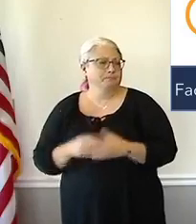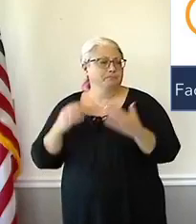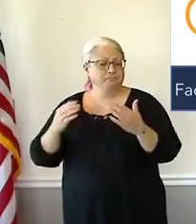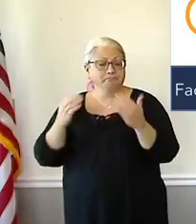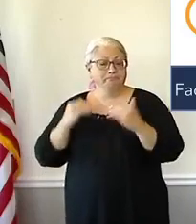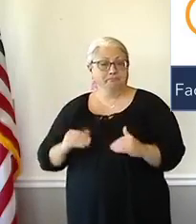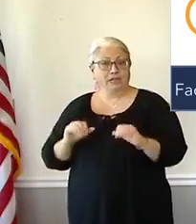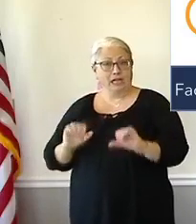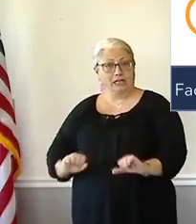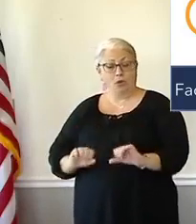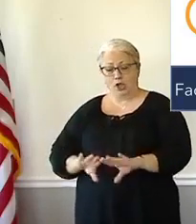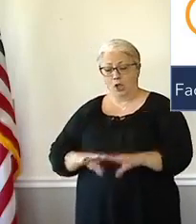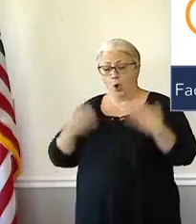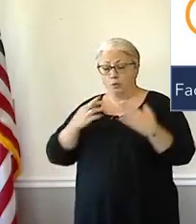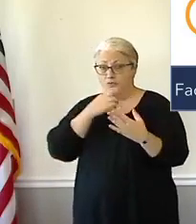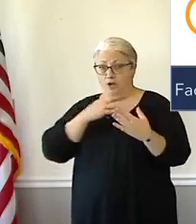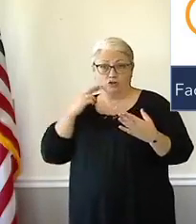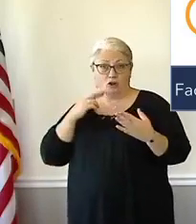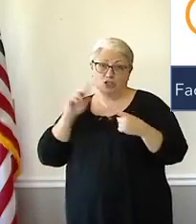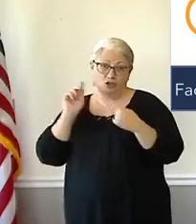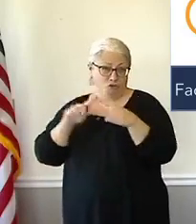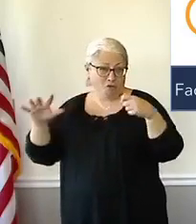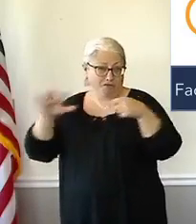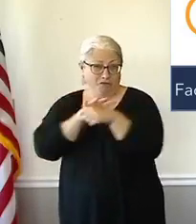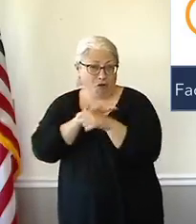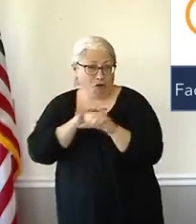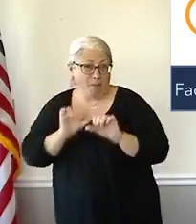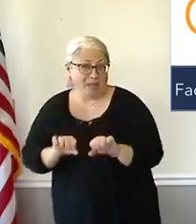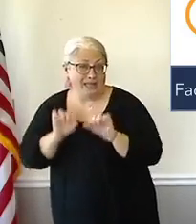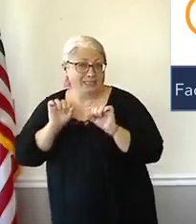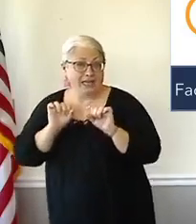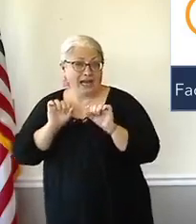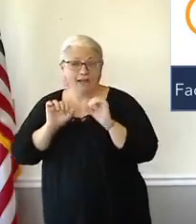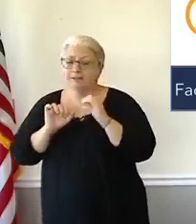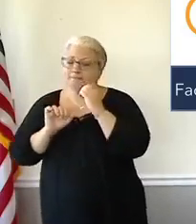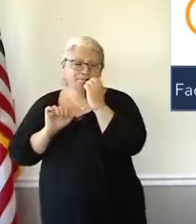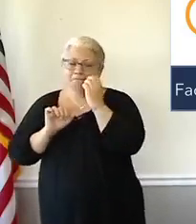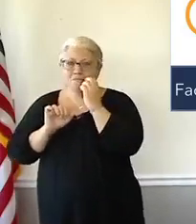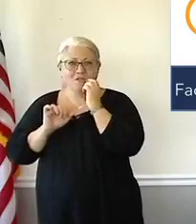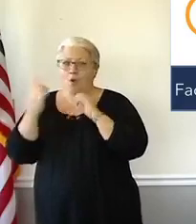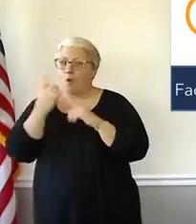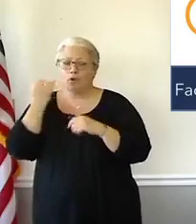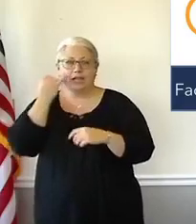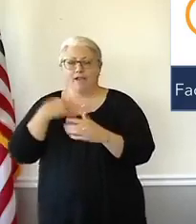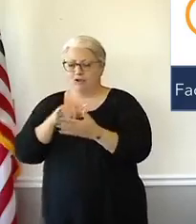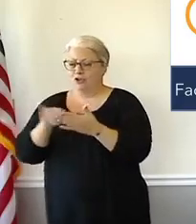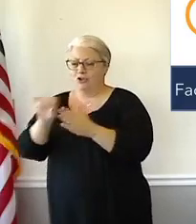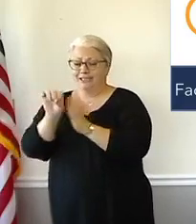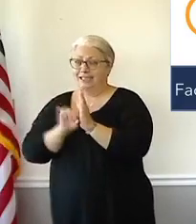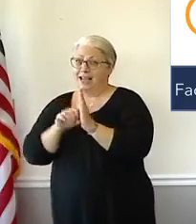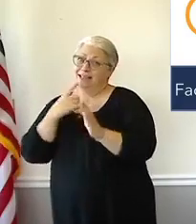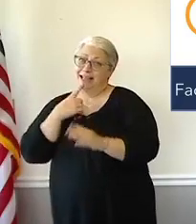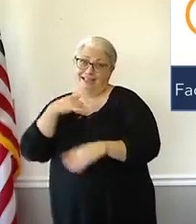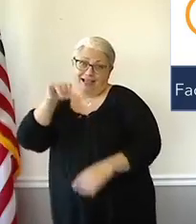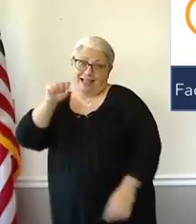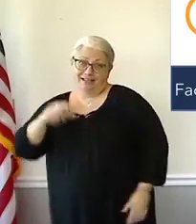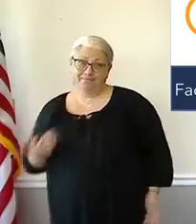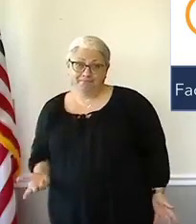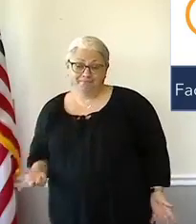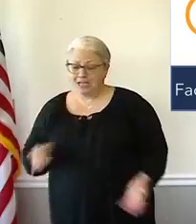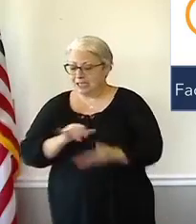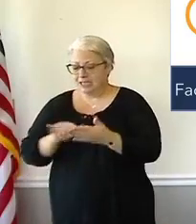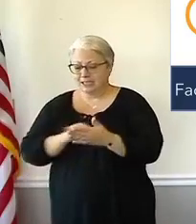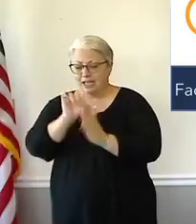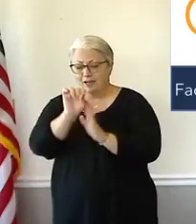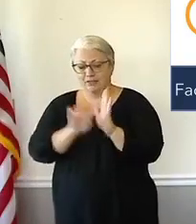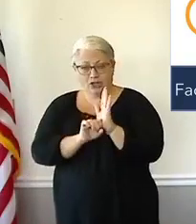if the state of New York says so. We've had these conversations. I know that it would be easier if we were making all these decisions locally. The state of New York, through